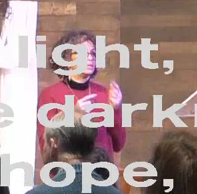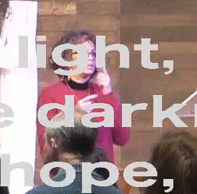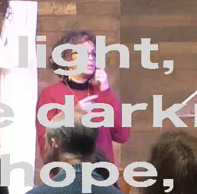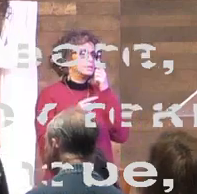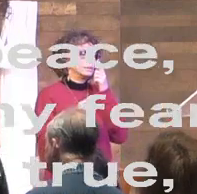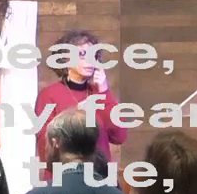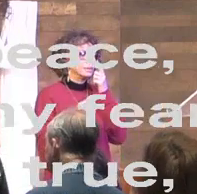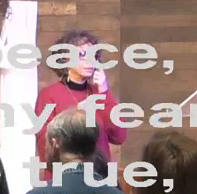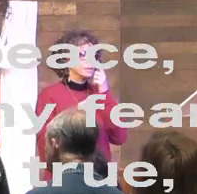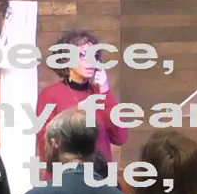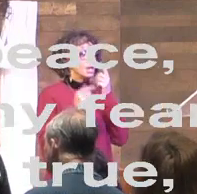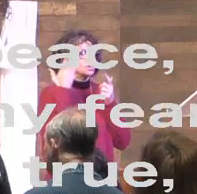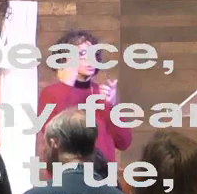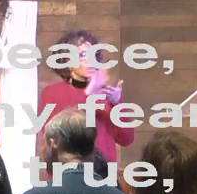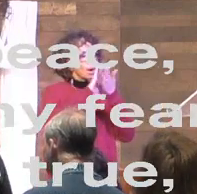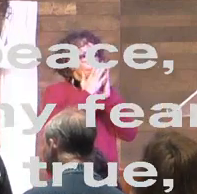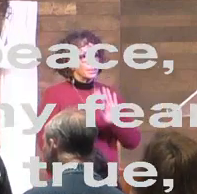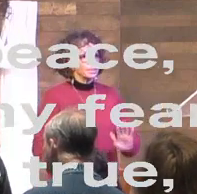sin.